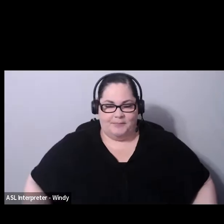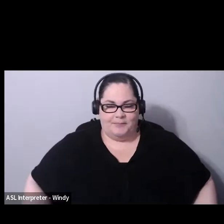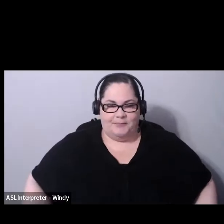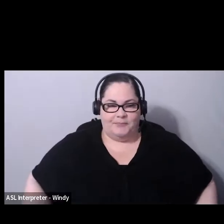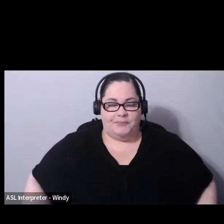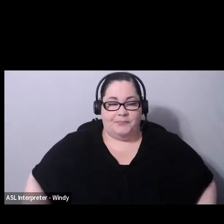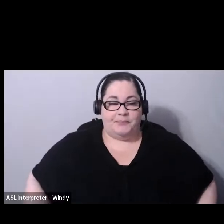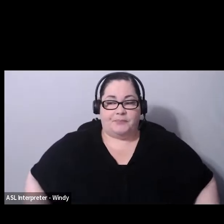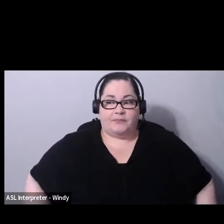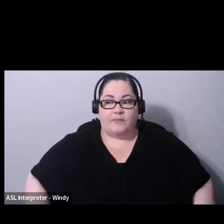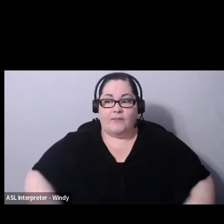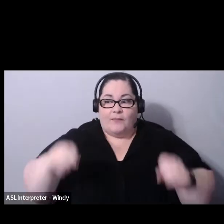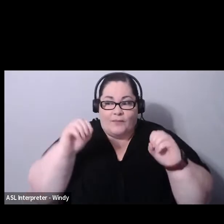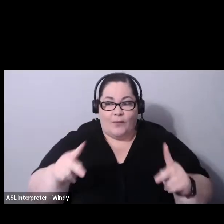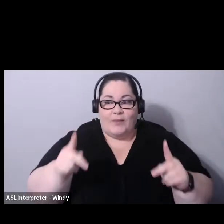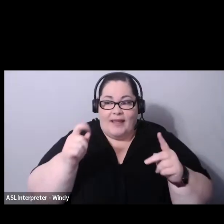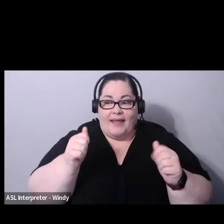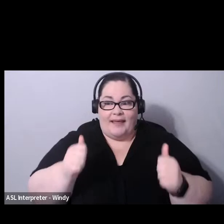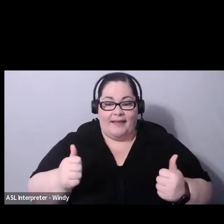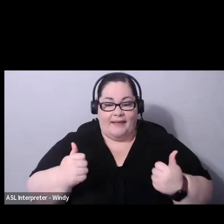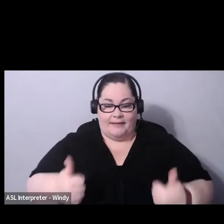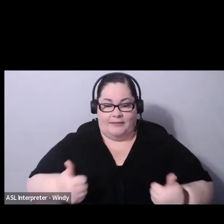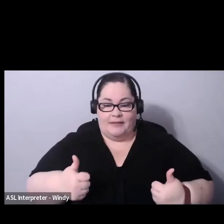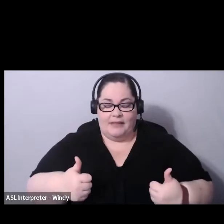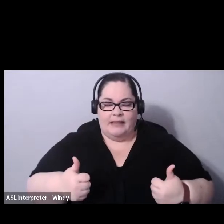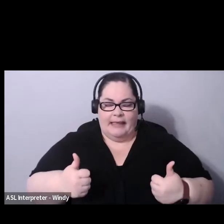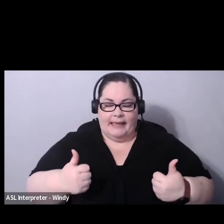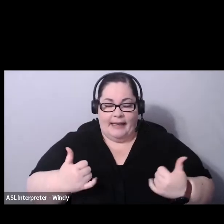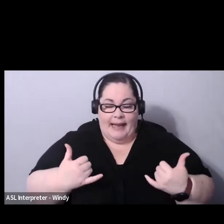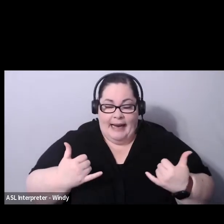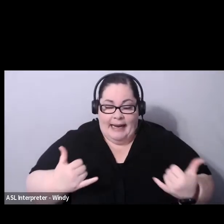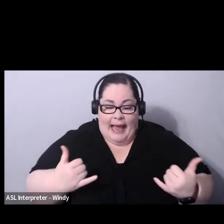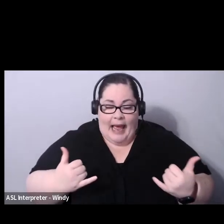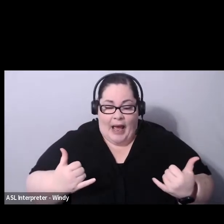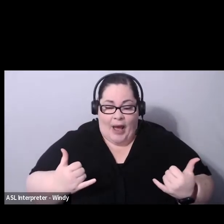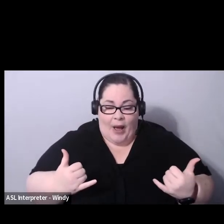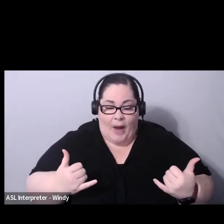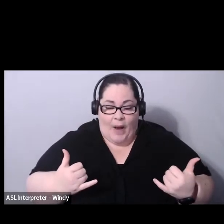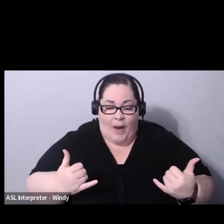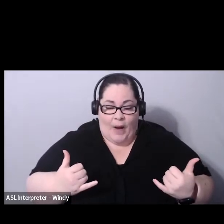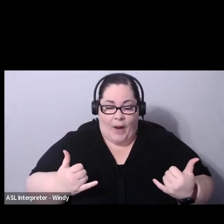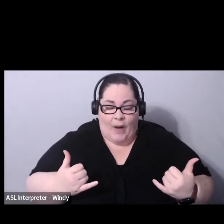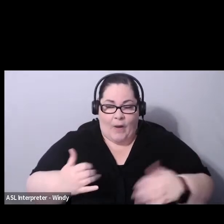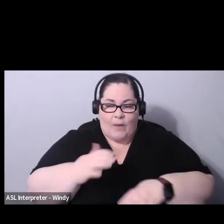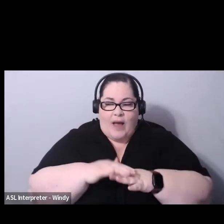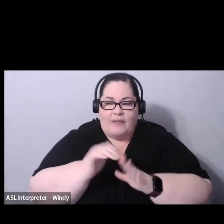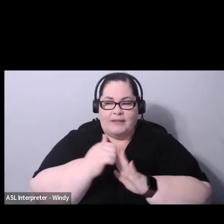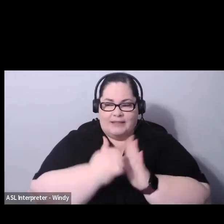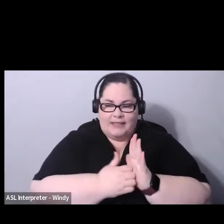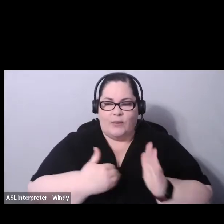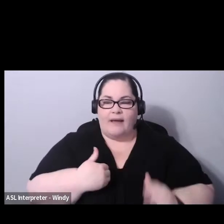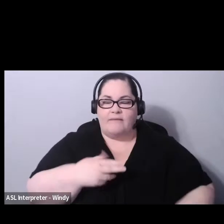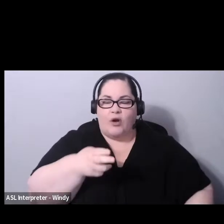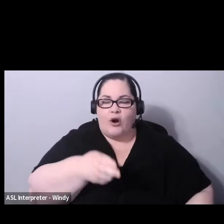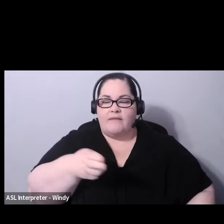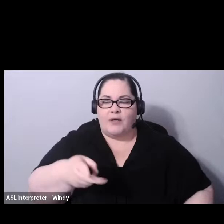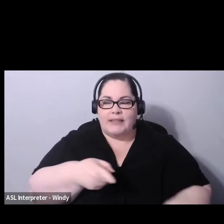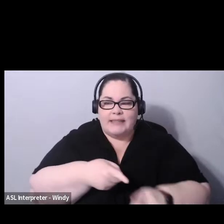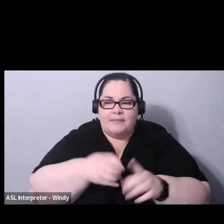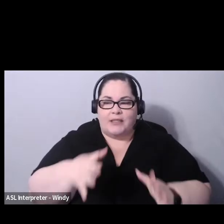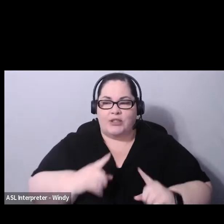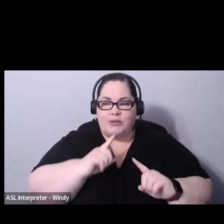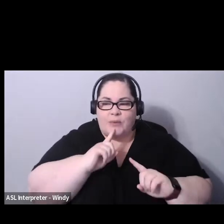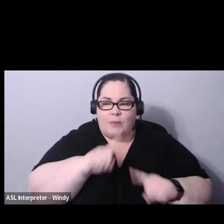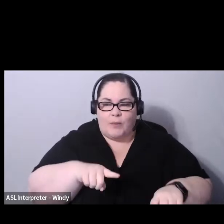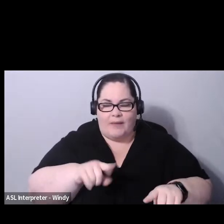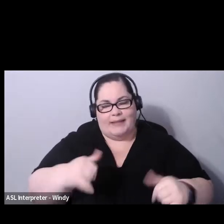Okay, everyone. Let me see here. Next on the agenda, I have the Hard of Hearing Specialist report. So